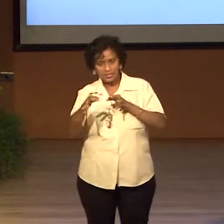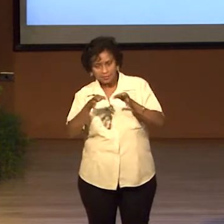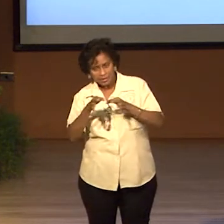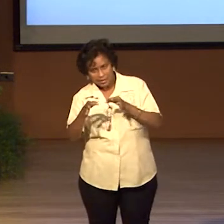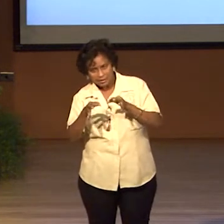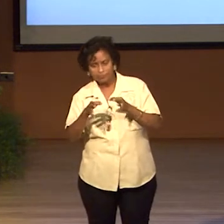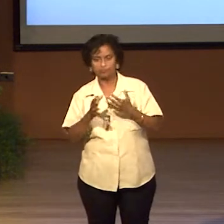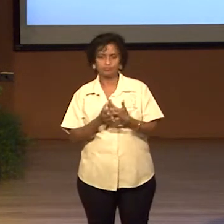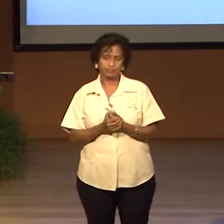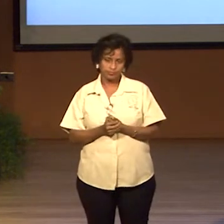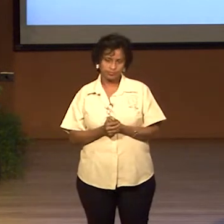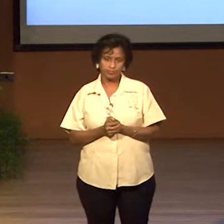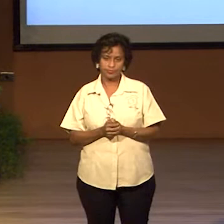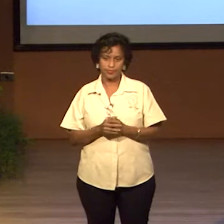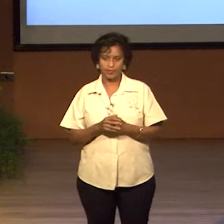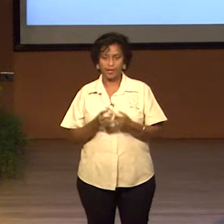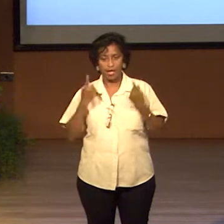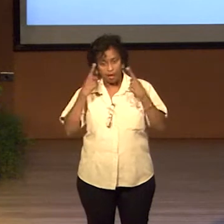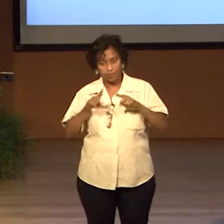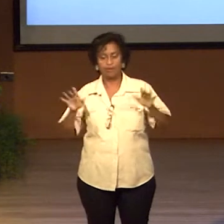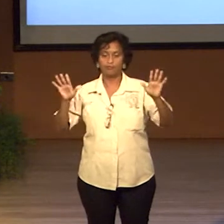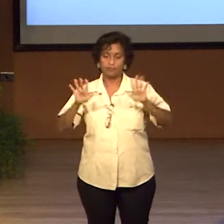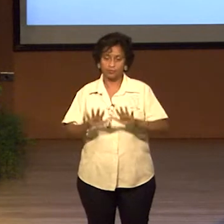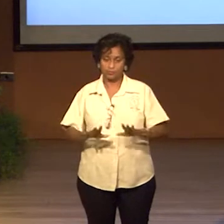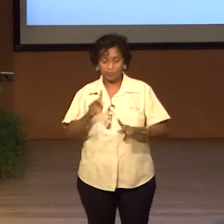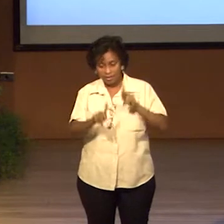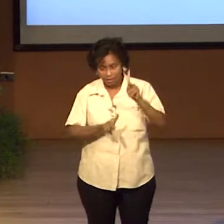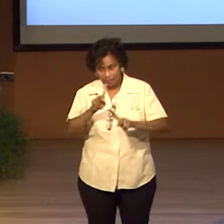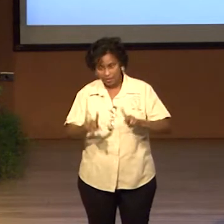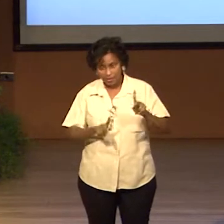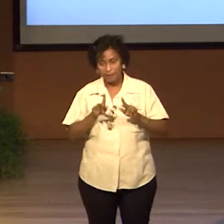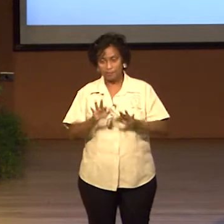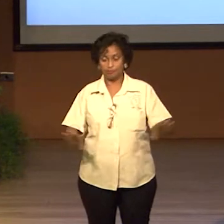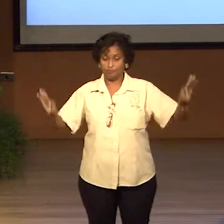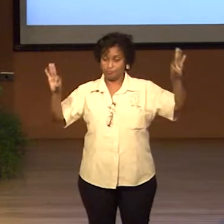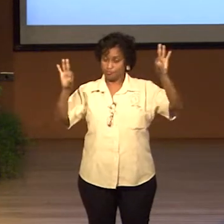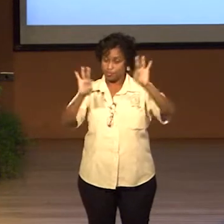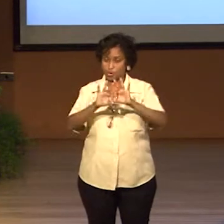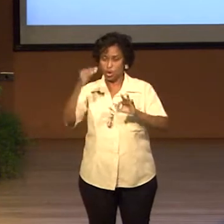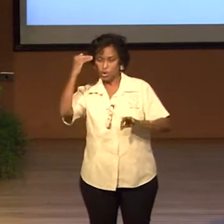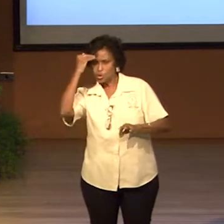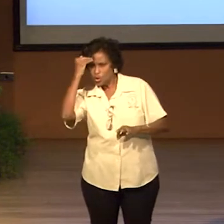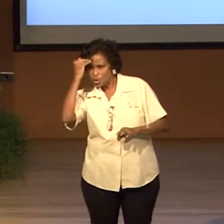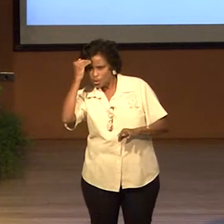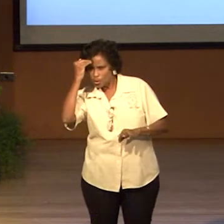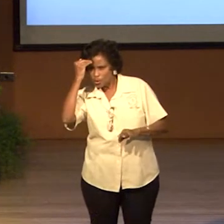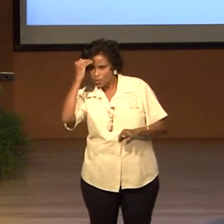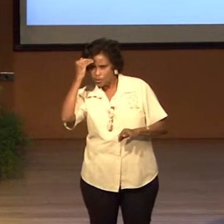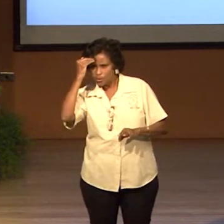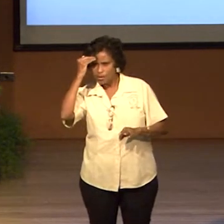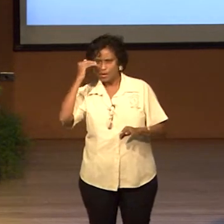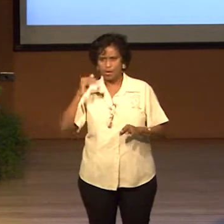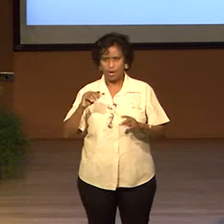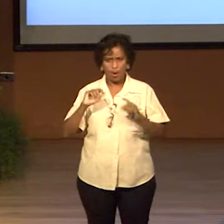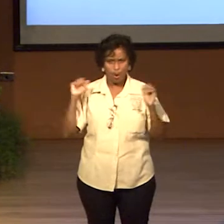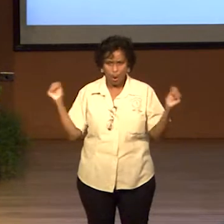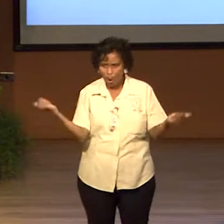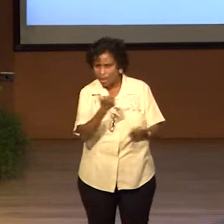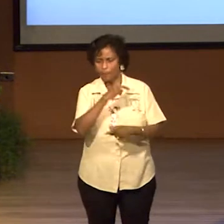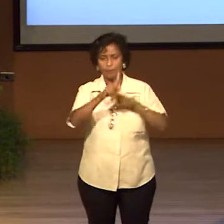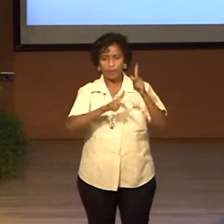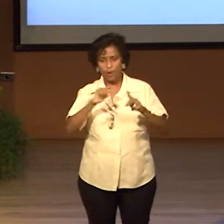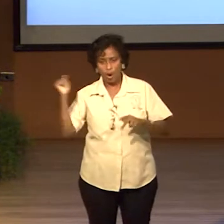if the society is able to recognize that everybody has the potential